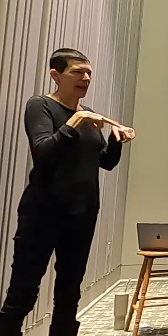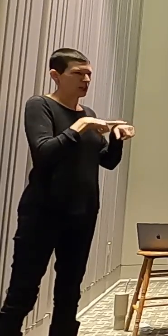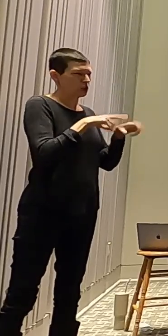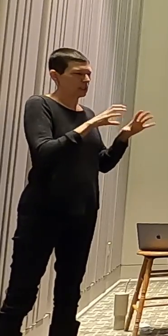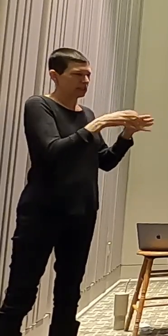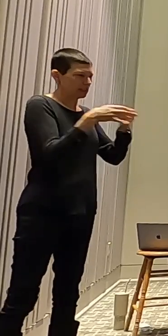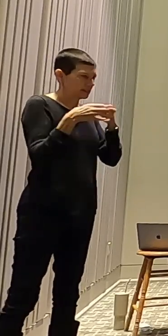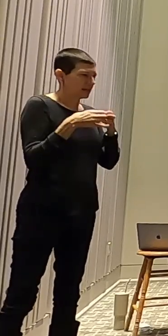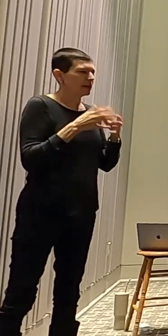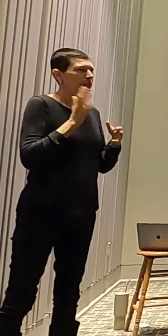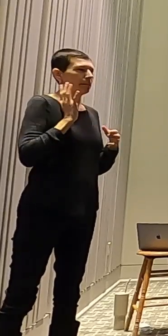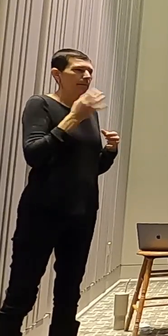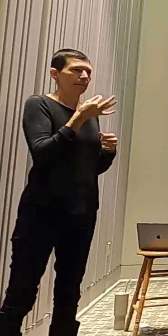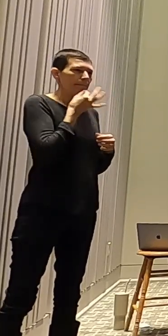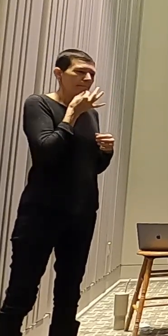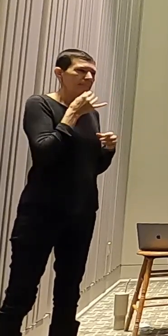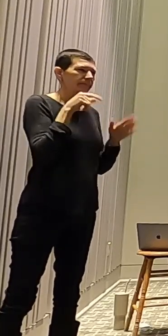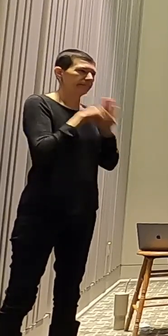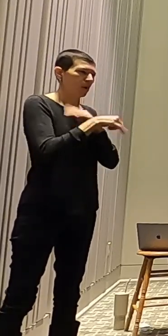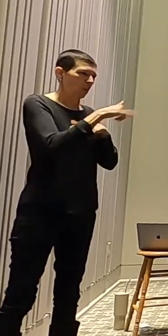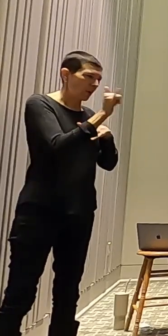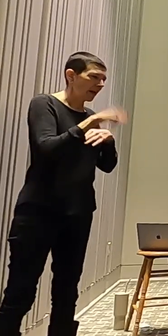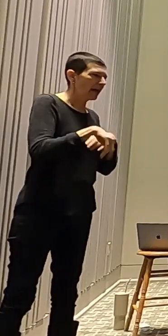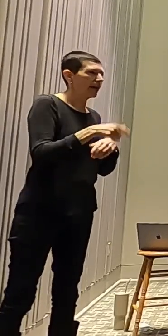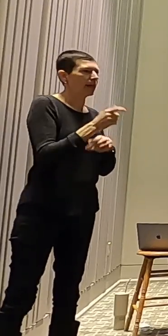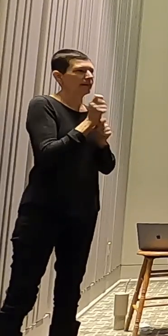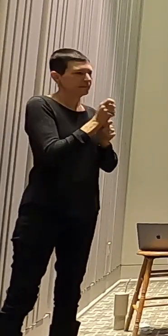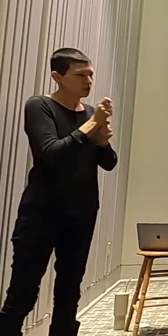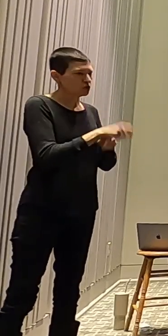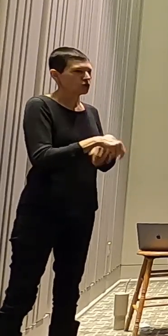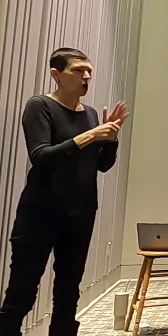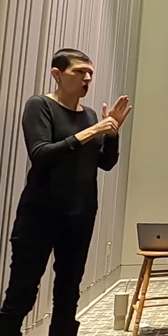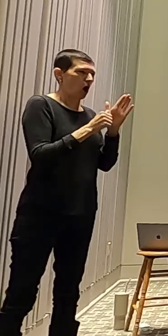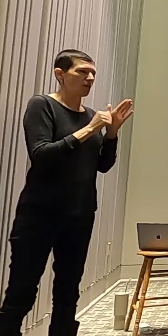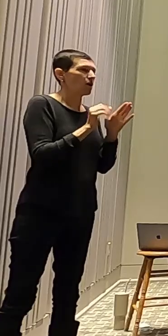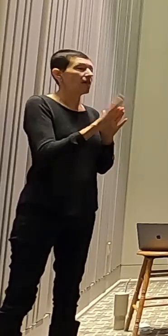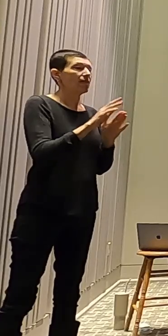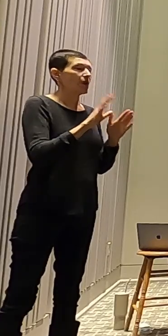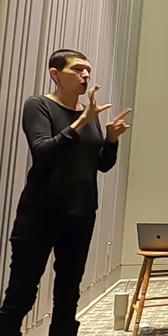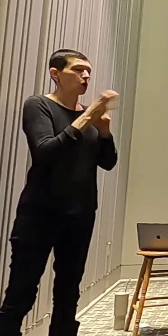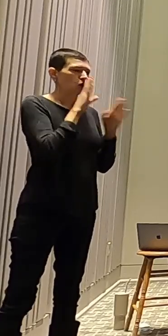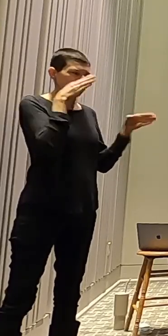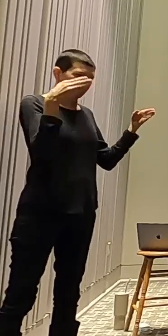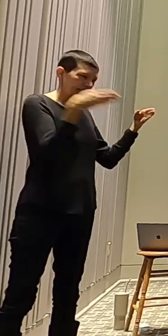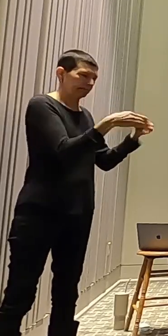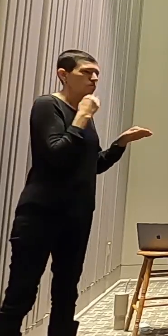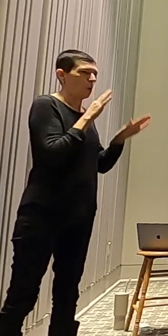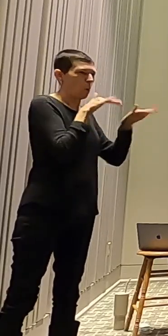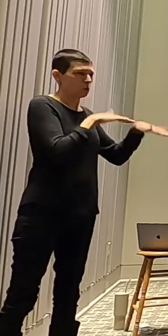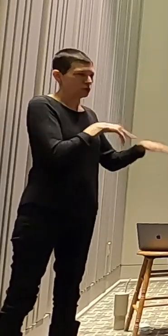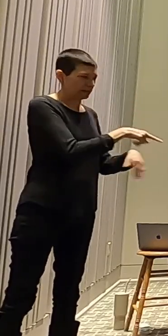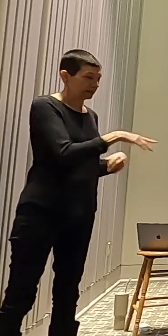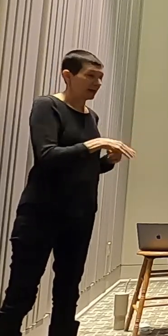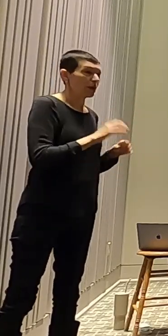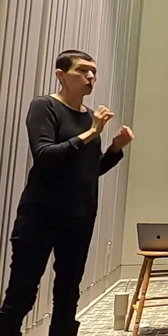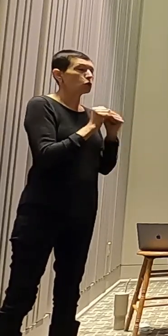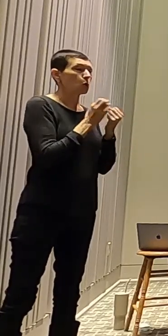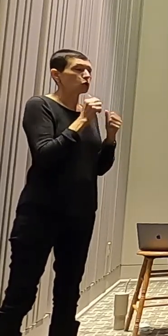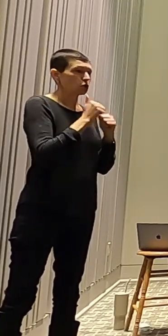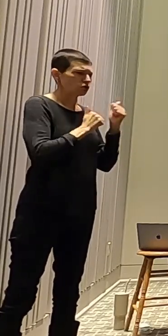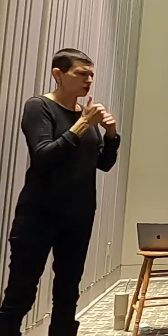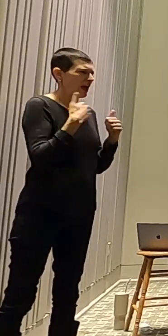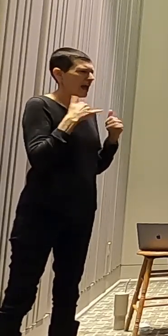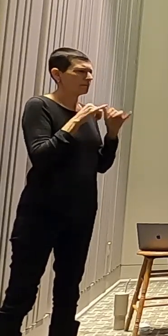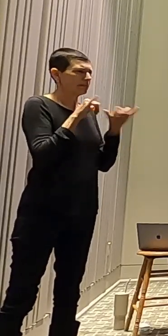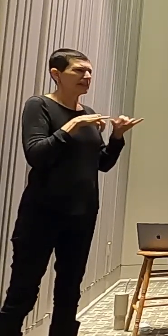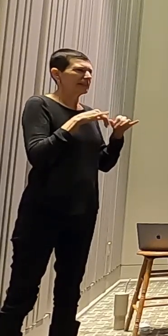they were skilled whalers, fishers, and carvers, with a rich cultural center around the ocean. Their social structure included complex